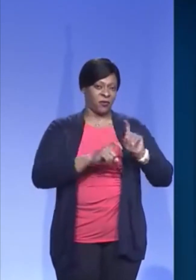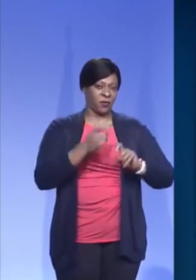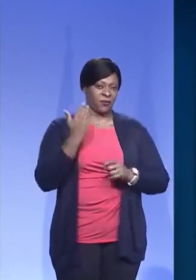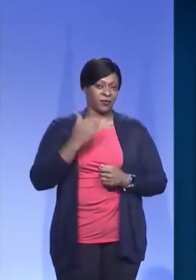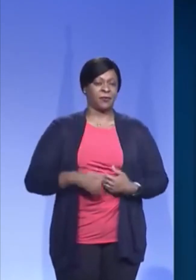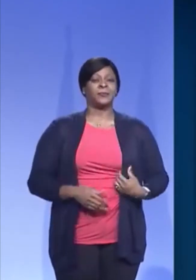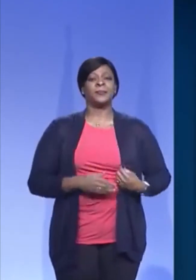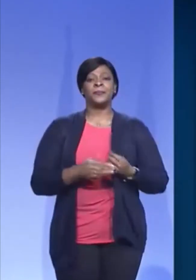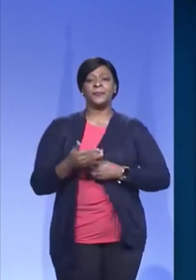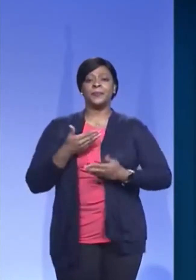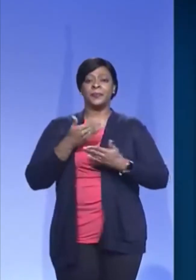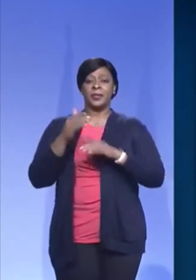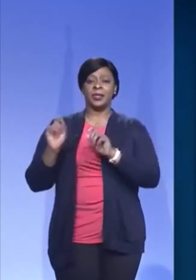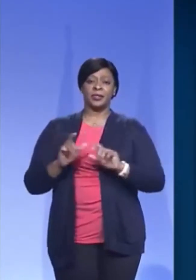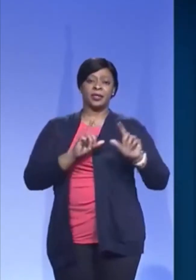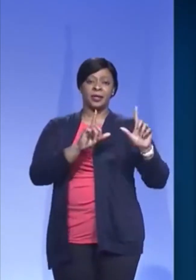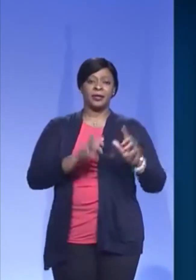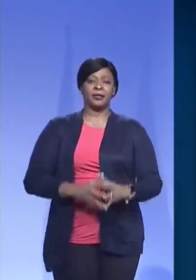slide, please.